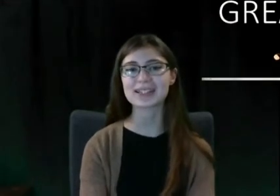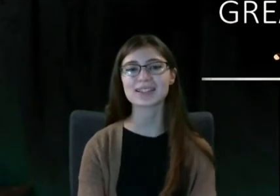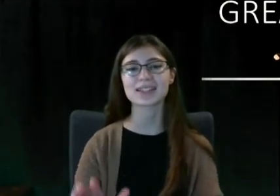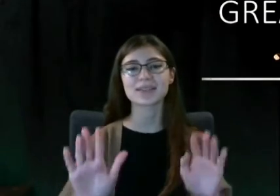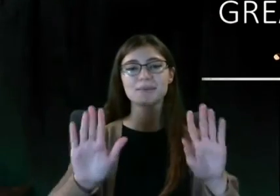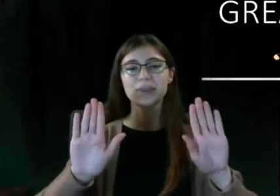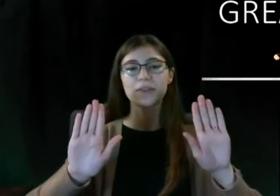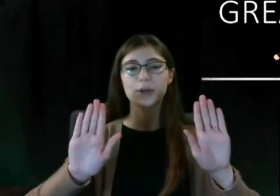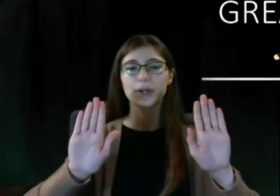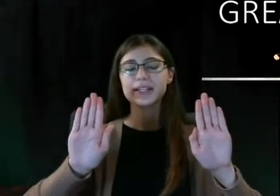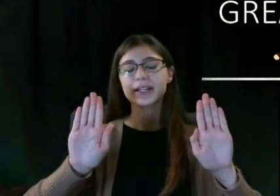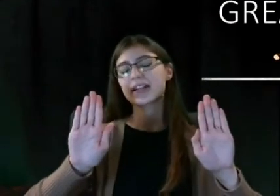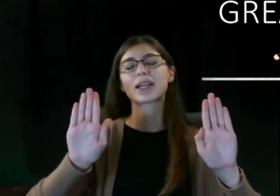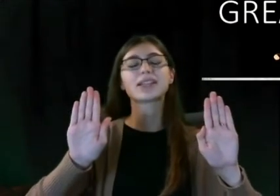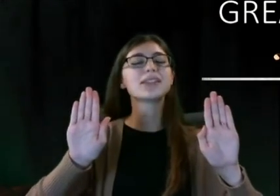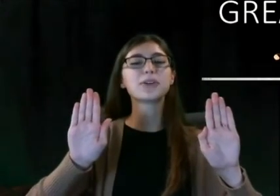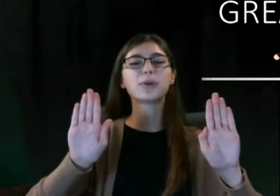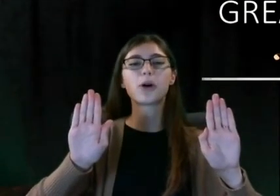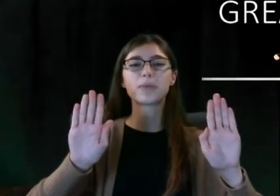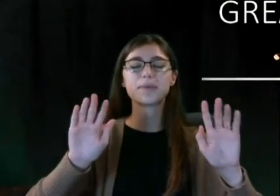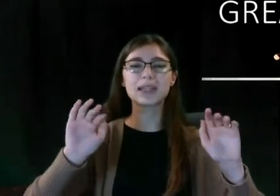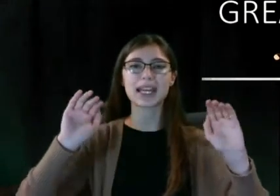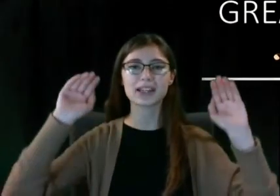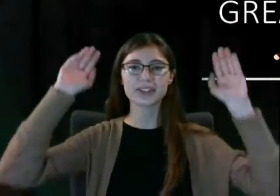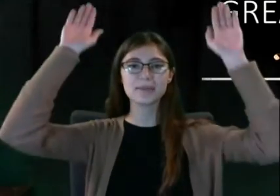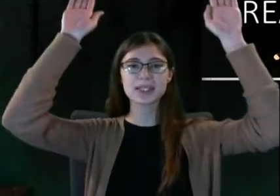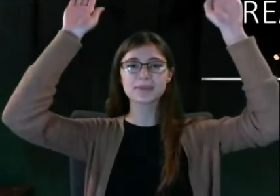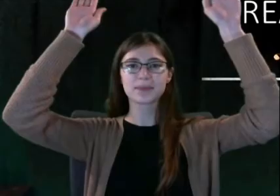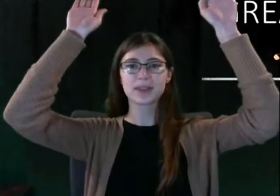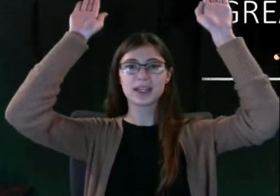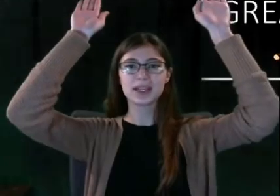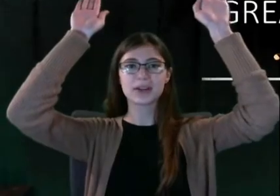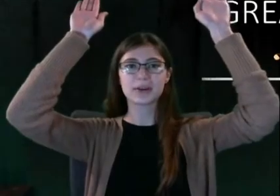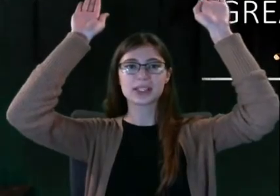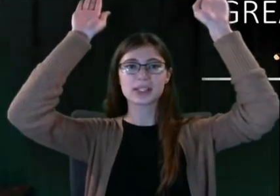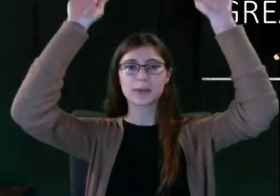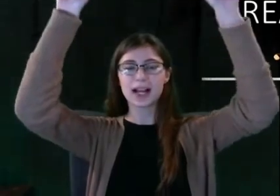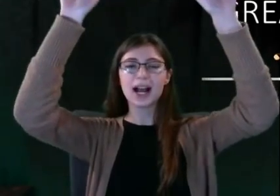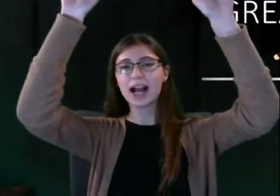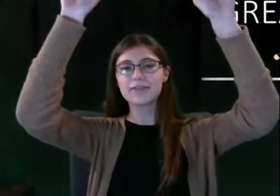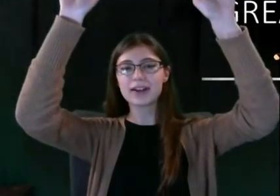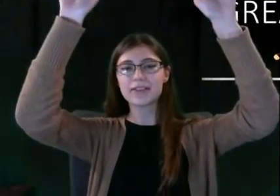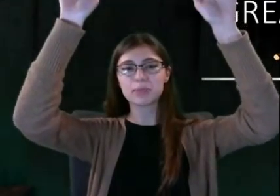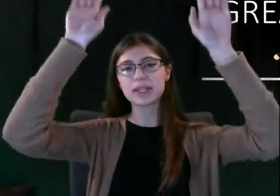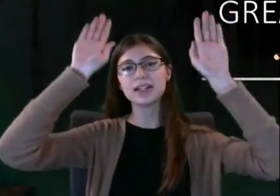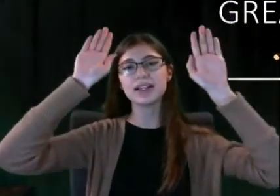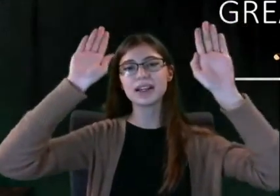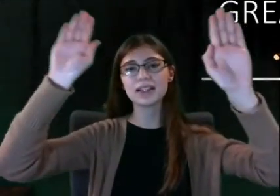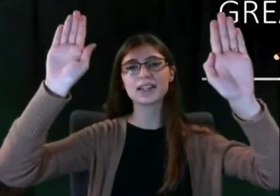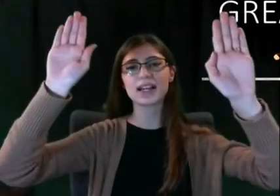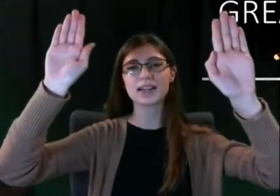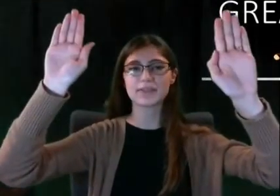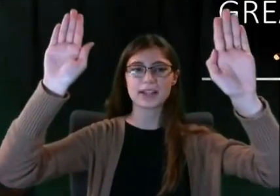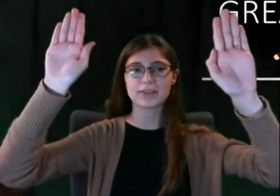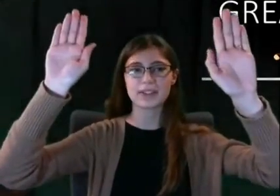Great. For great, you're going to make 2 open B hand shapes. You're going to high 5 up here and then high 5 down